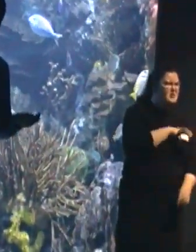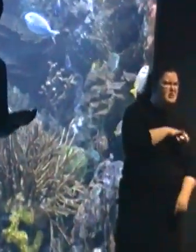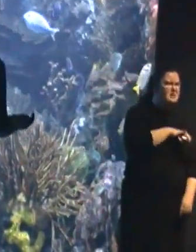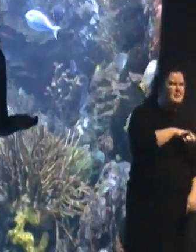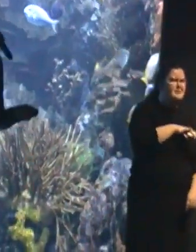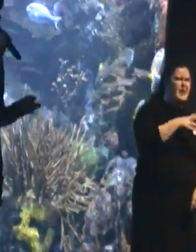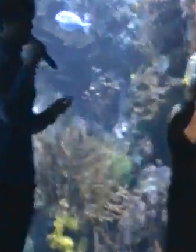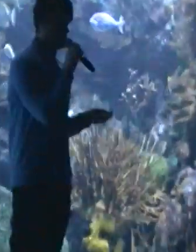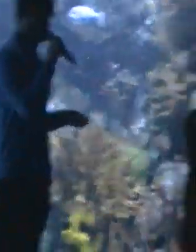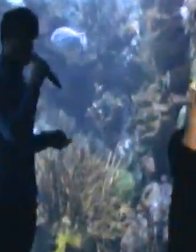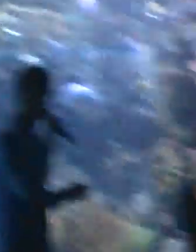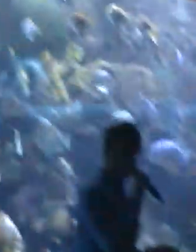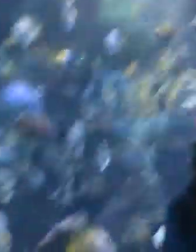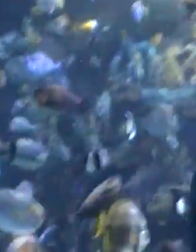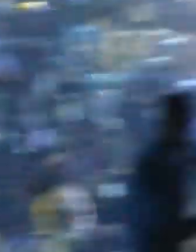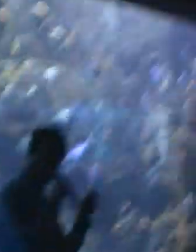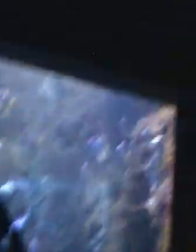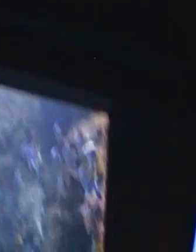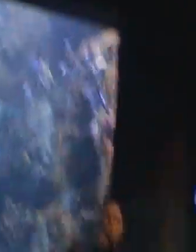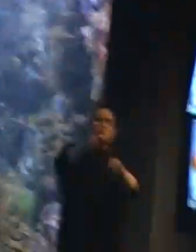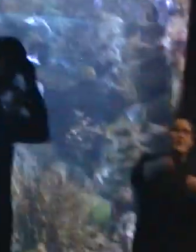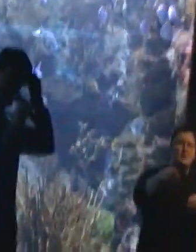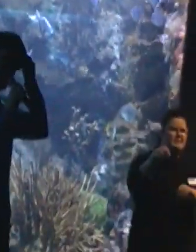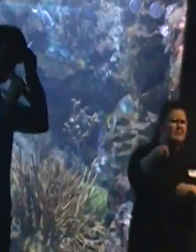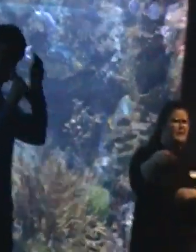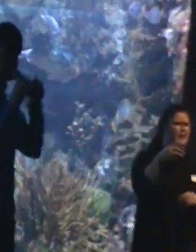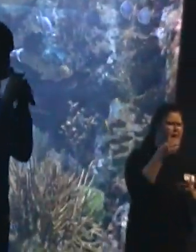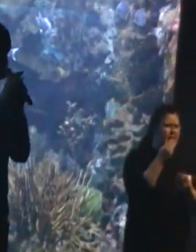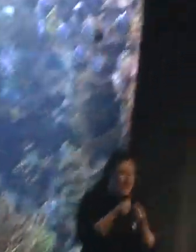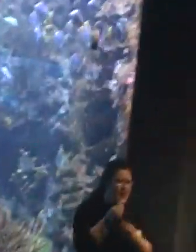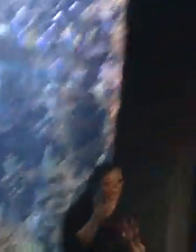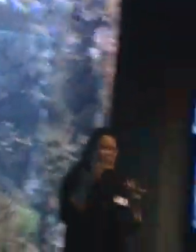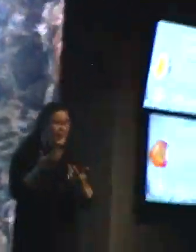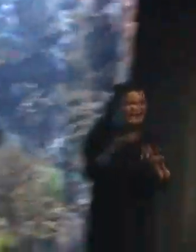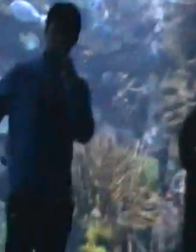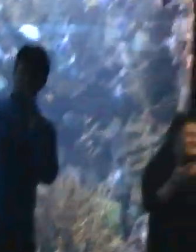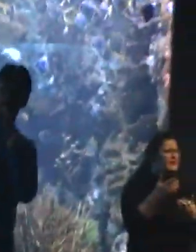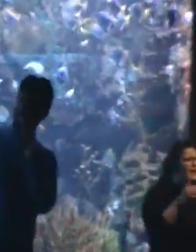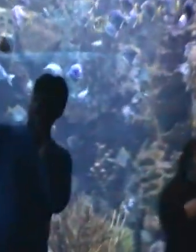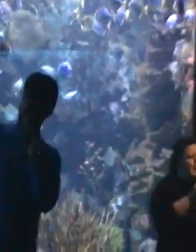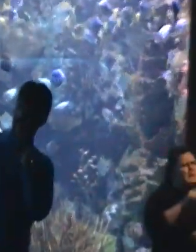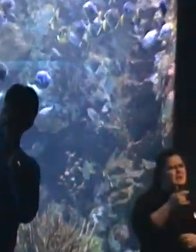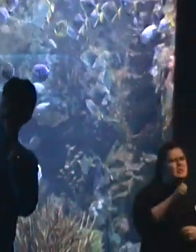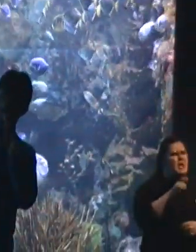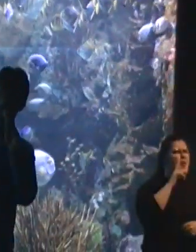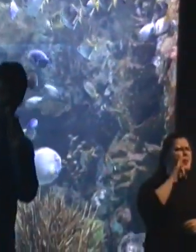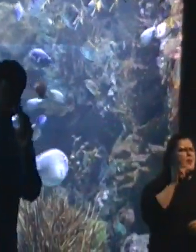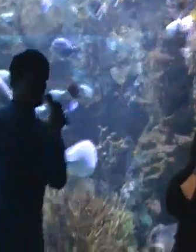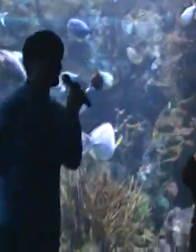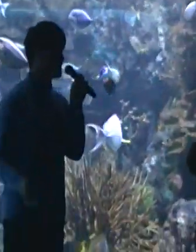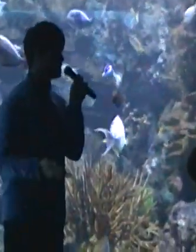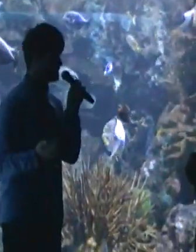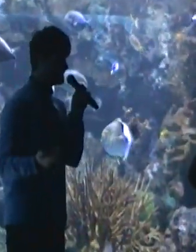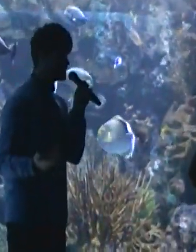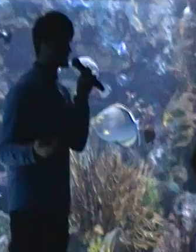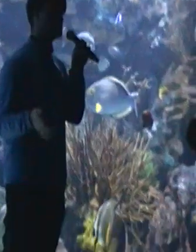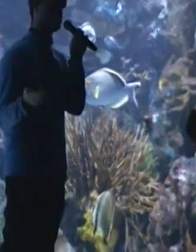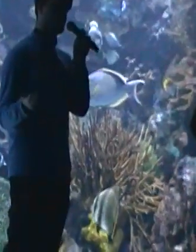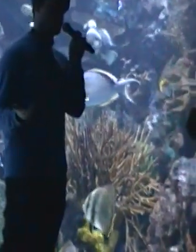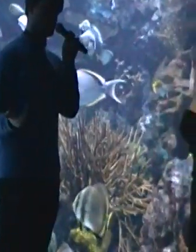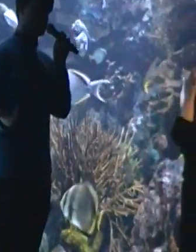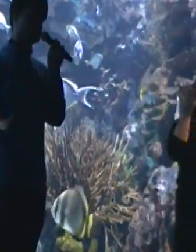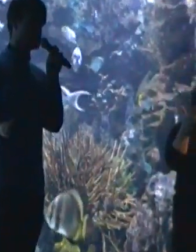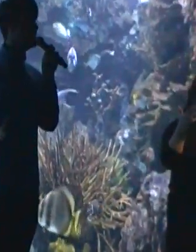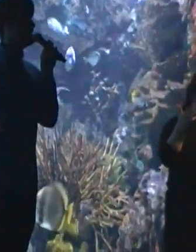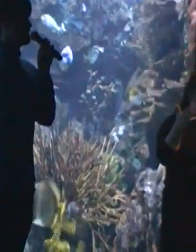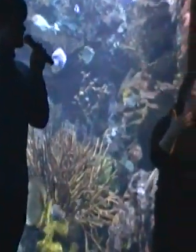In the wild, they actually will eat algae that looks like human hair. So sometimes when our divers go in here, they have to wear hoods